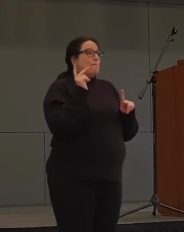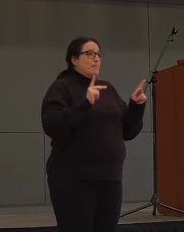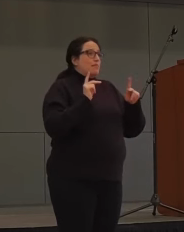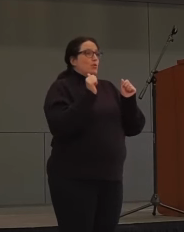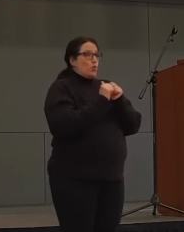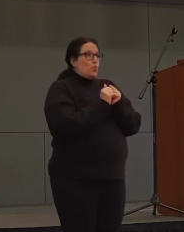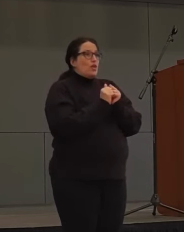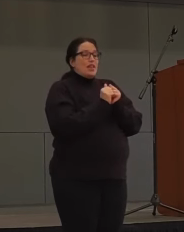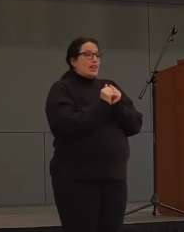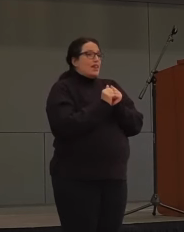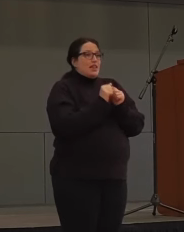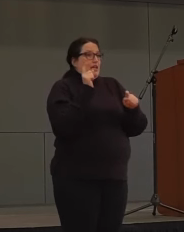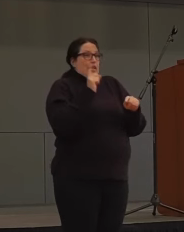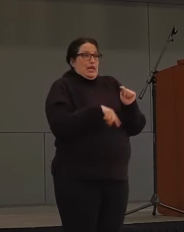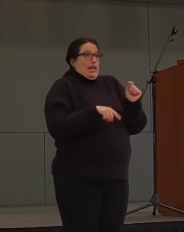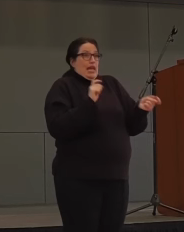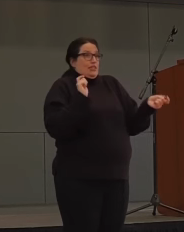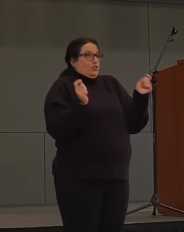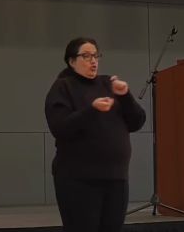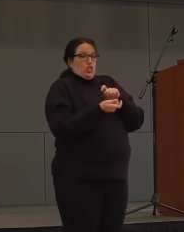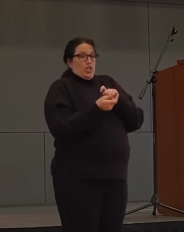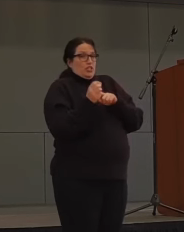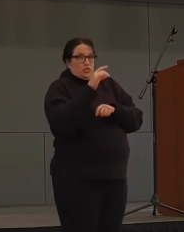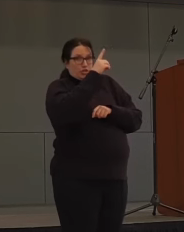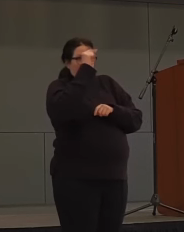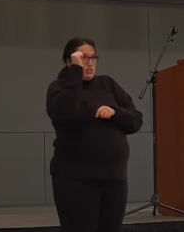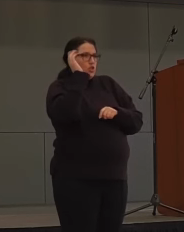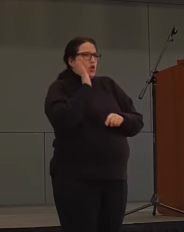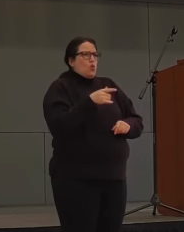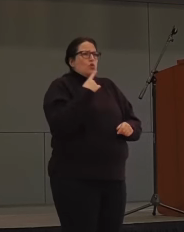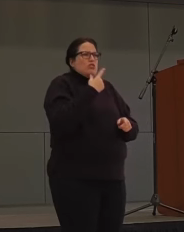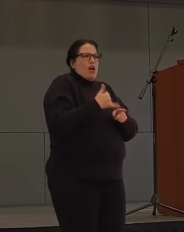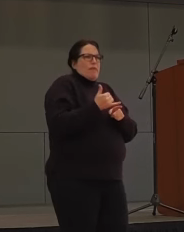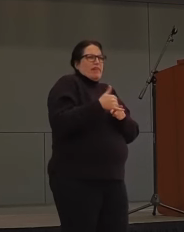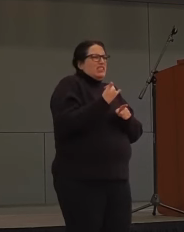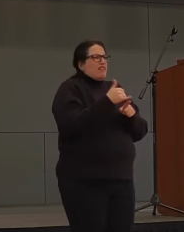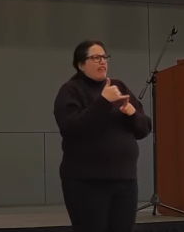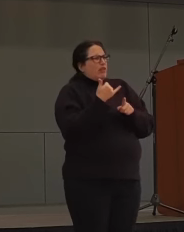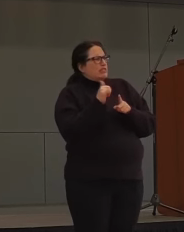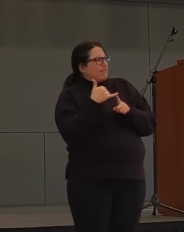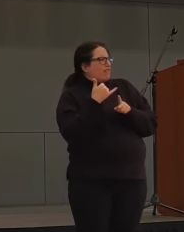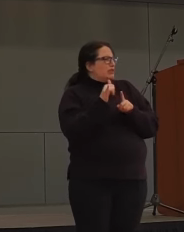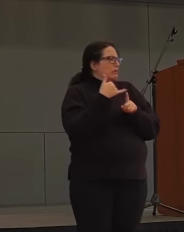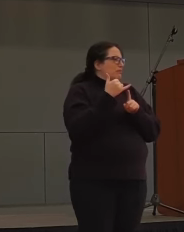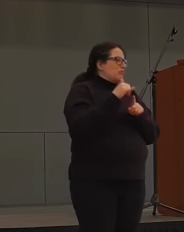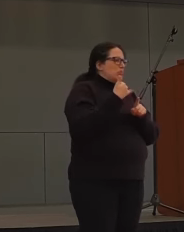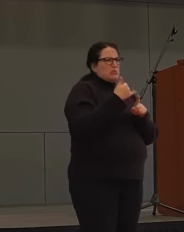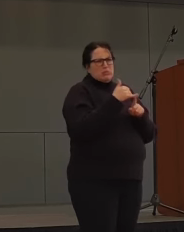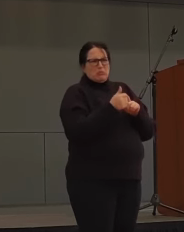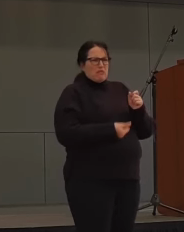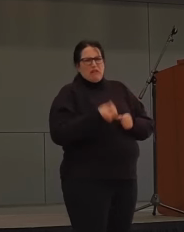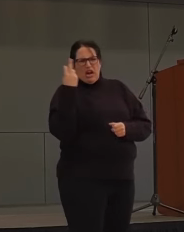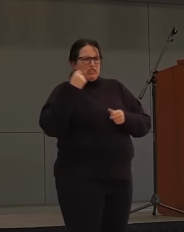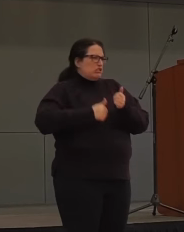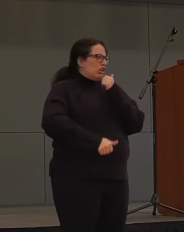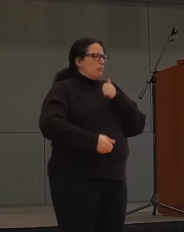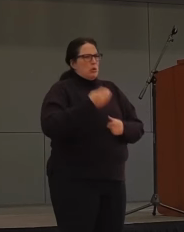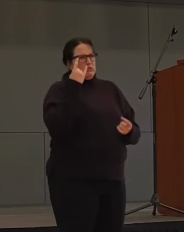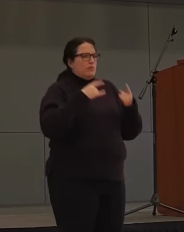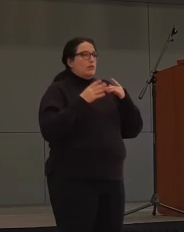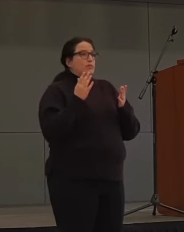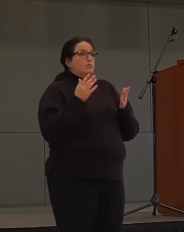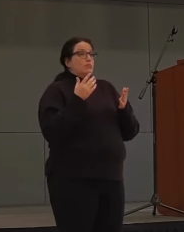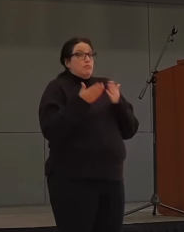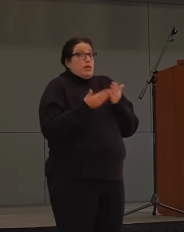with an irreversible dementia may start swearing like a sailor because they might have some damage to